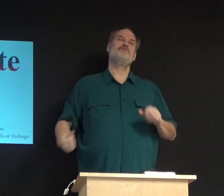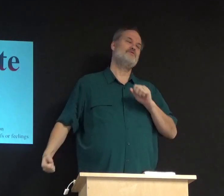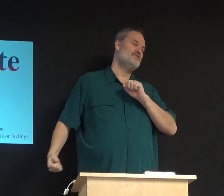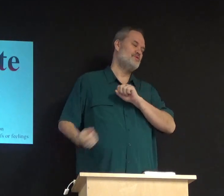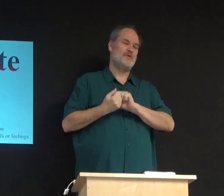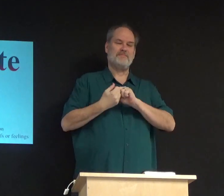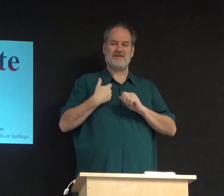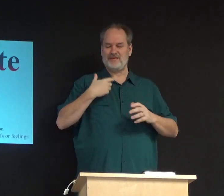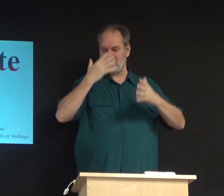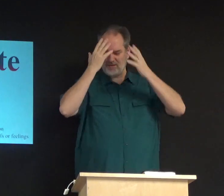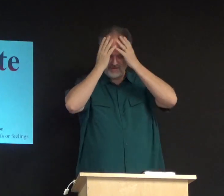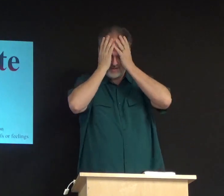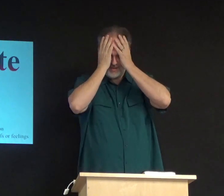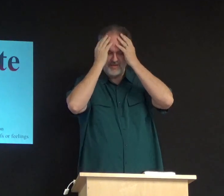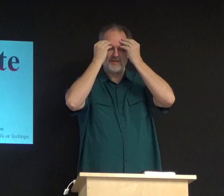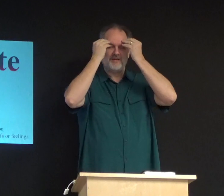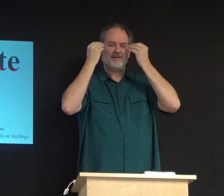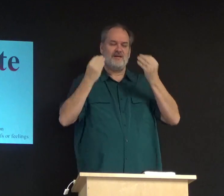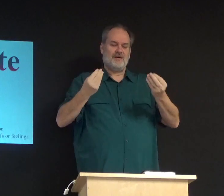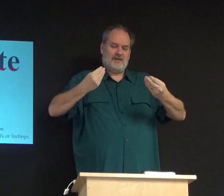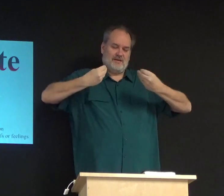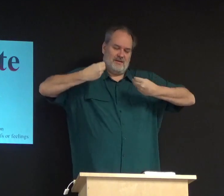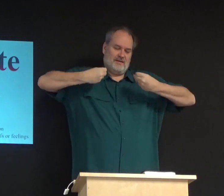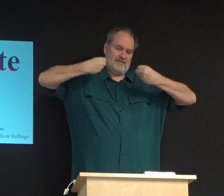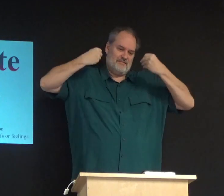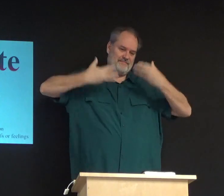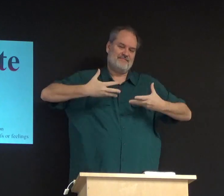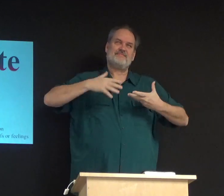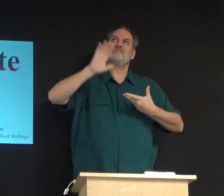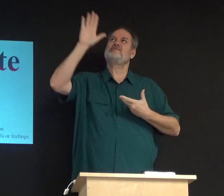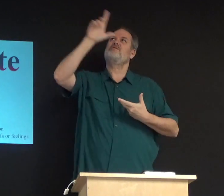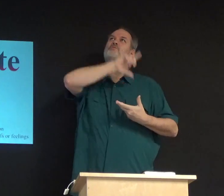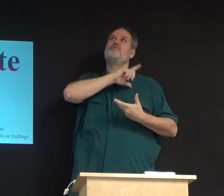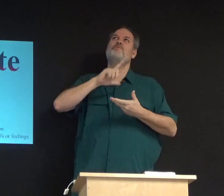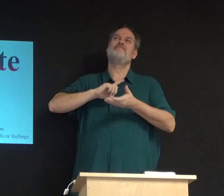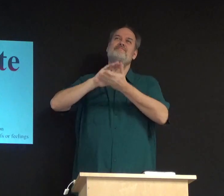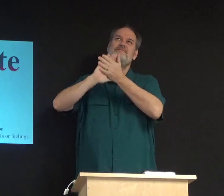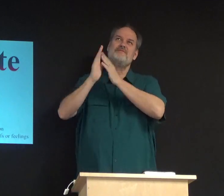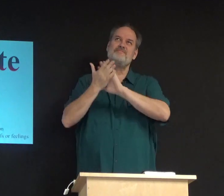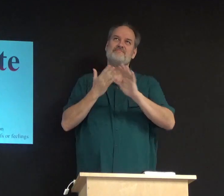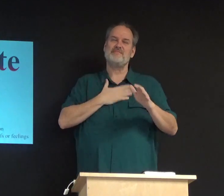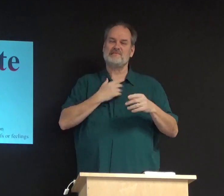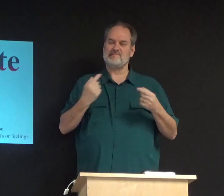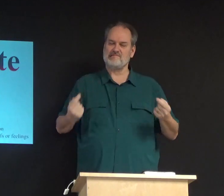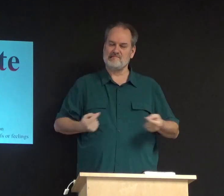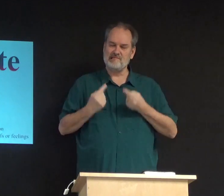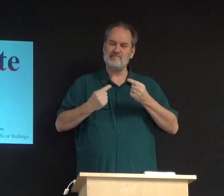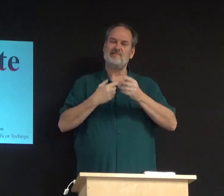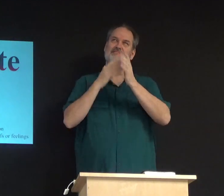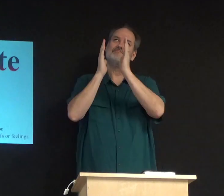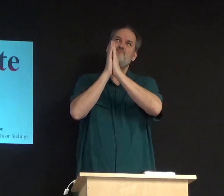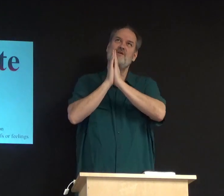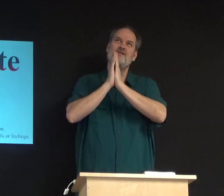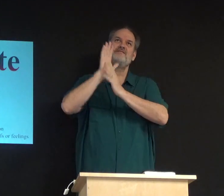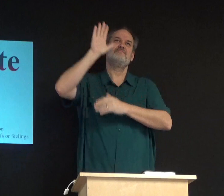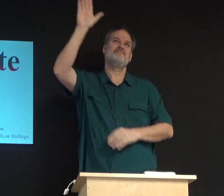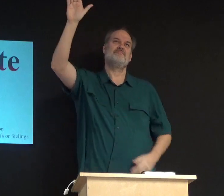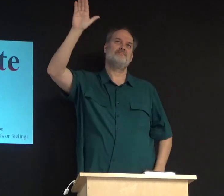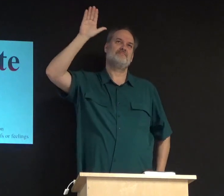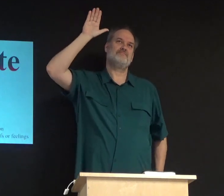Sounds because I would feel like people, large things that I need to confess ahead of and